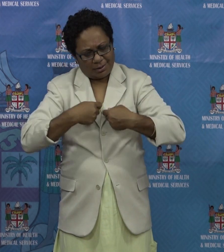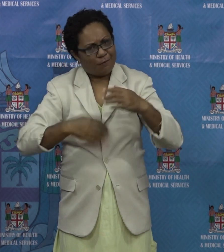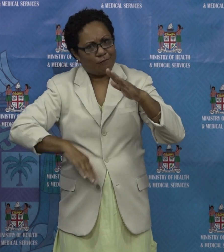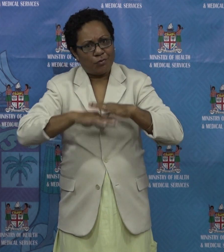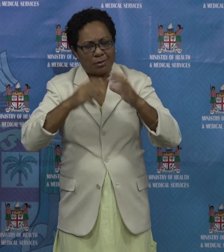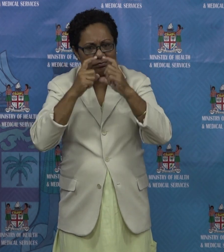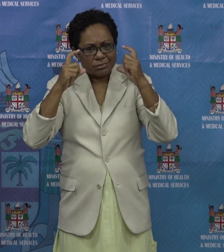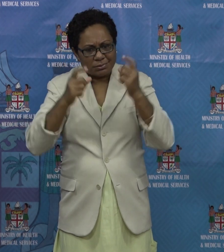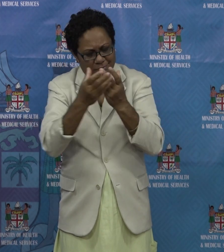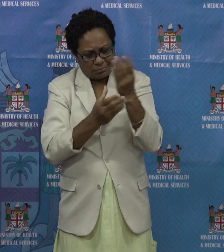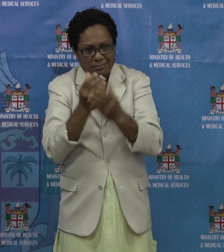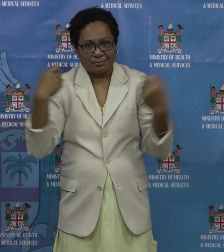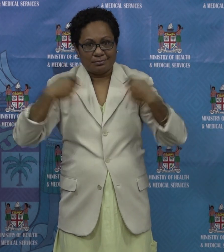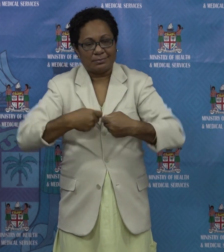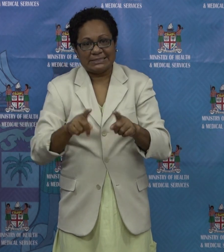started